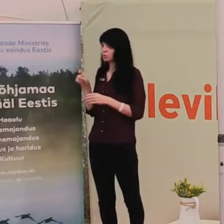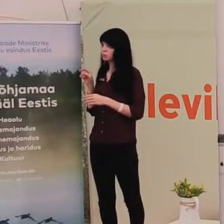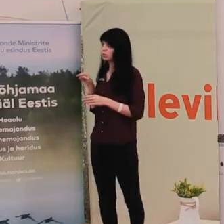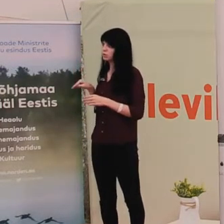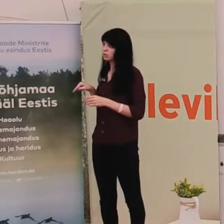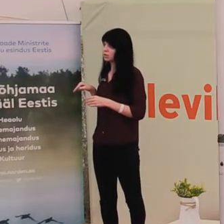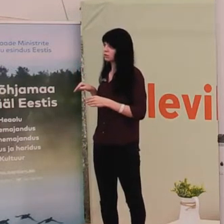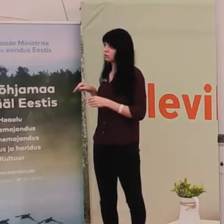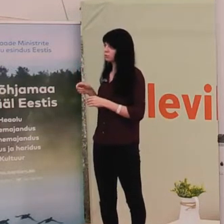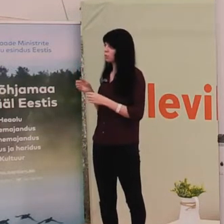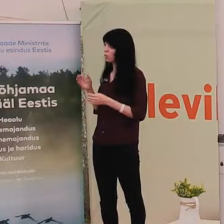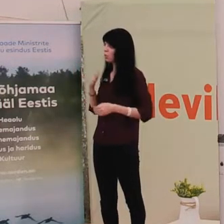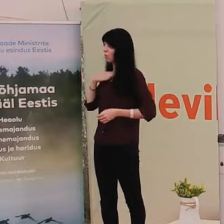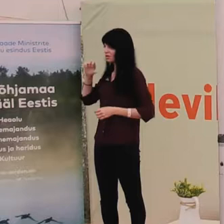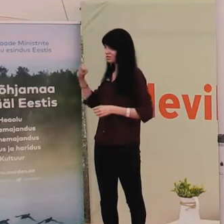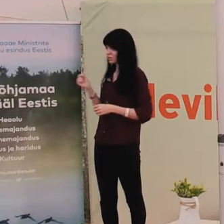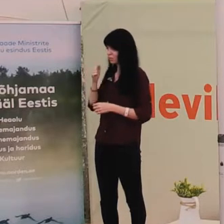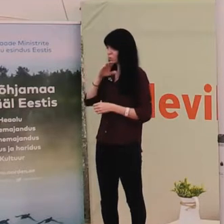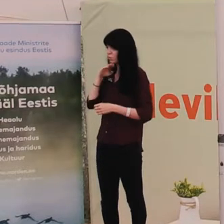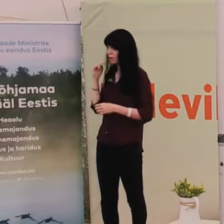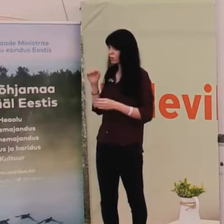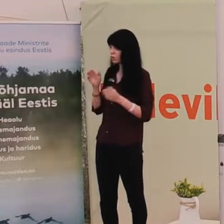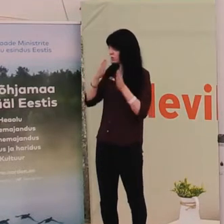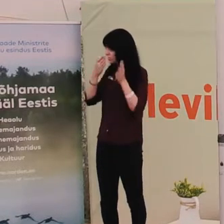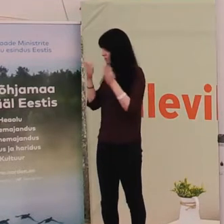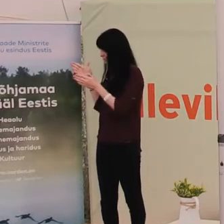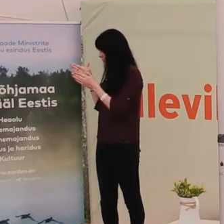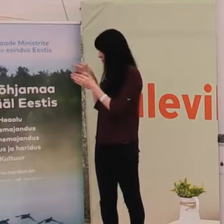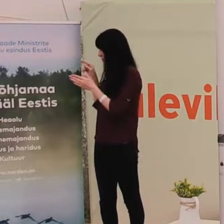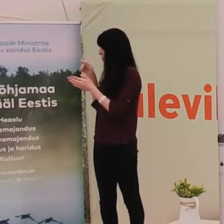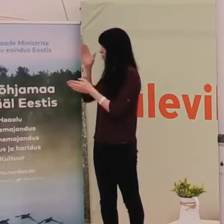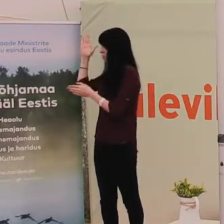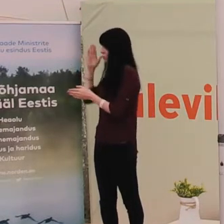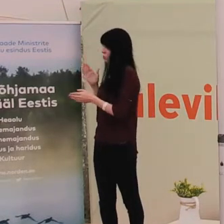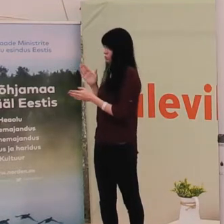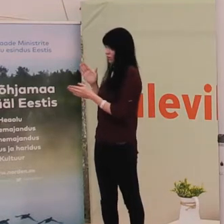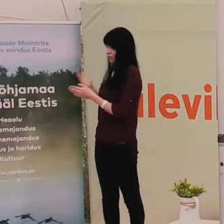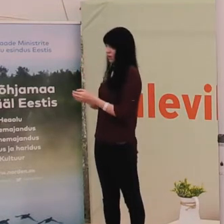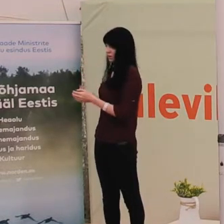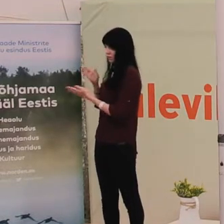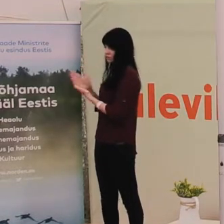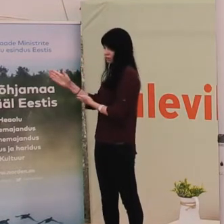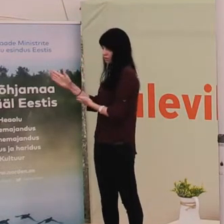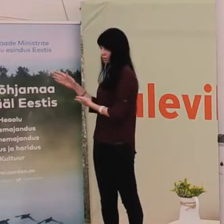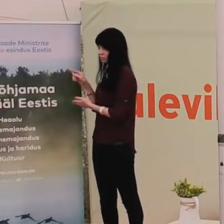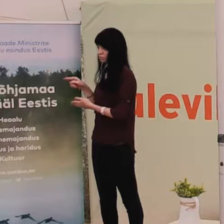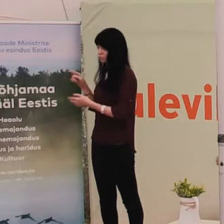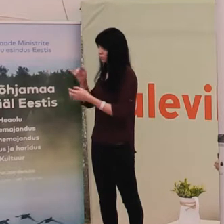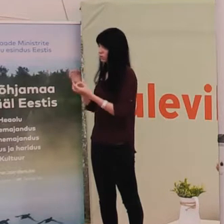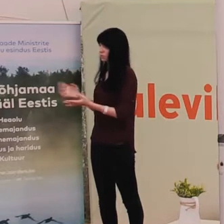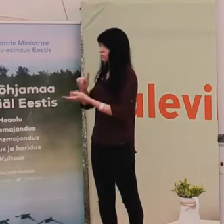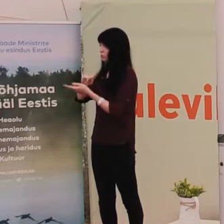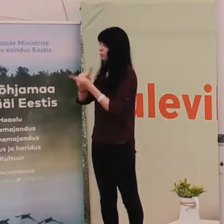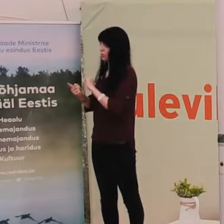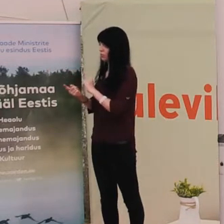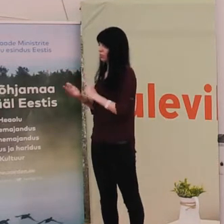who have, during their life, turned to a natural lifestyle. Just changed their lives. And also